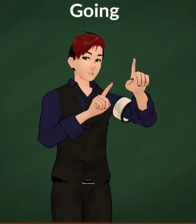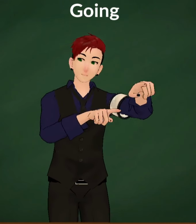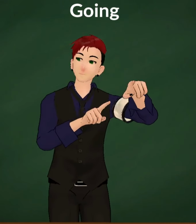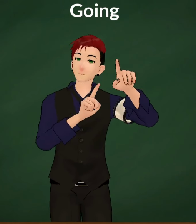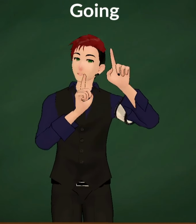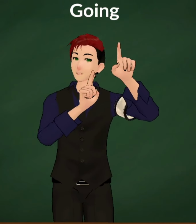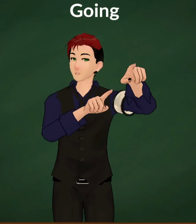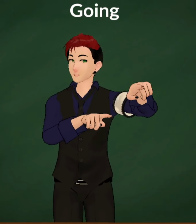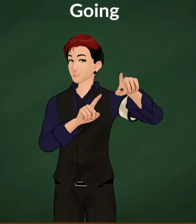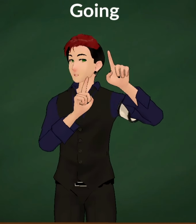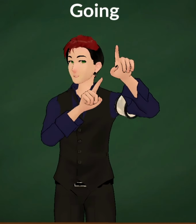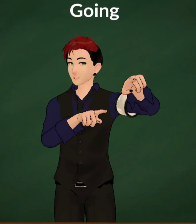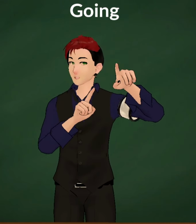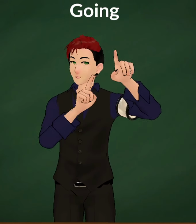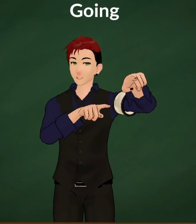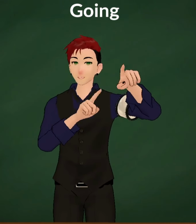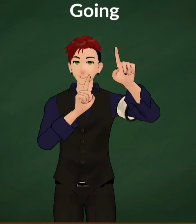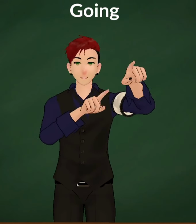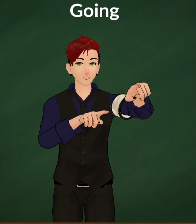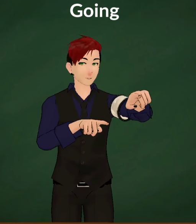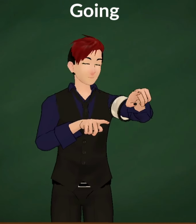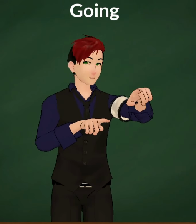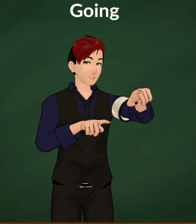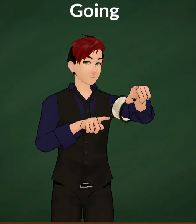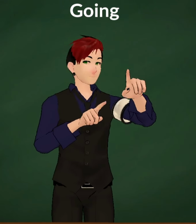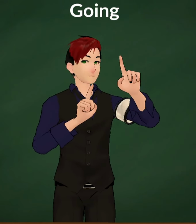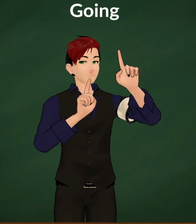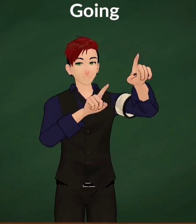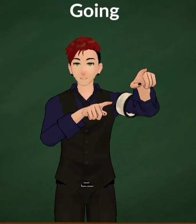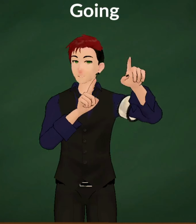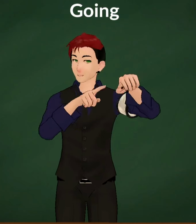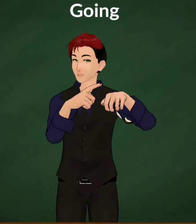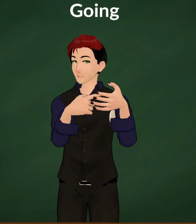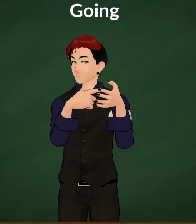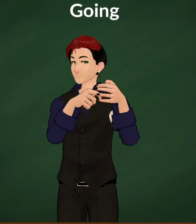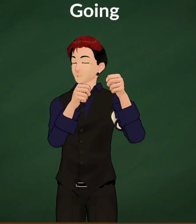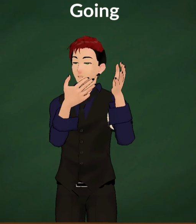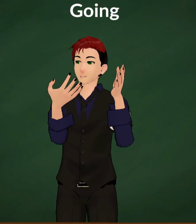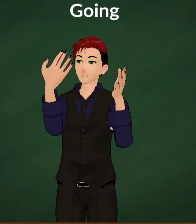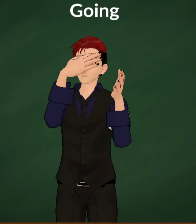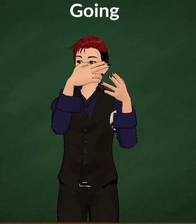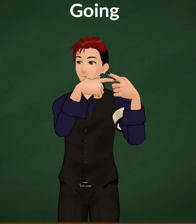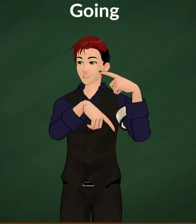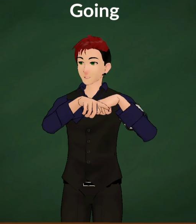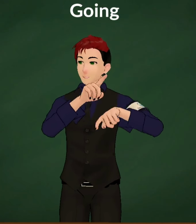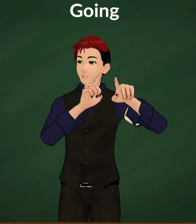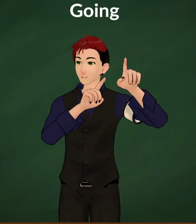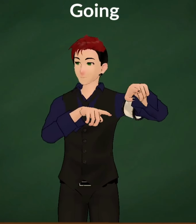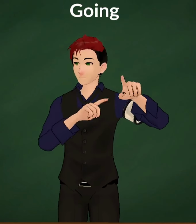going. Like going, going, going, going, going, right? So sometimes you can just repeat the sign.